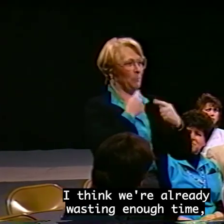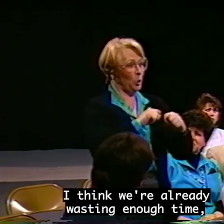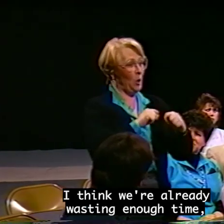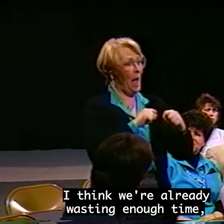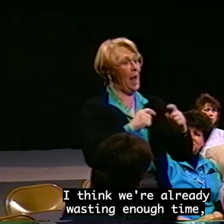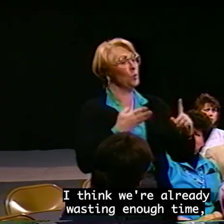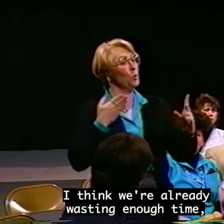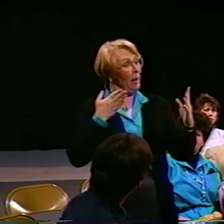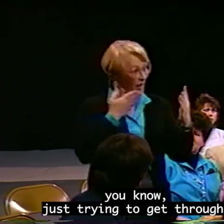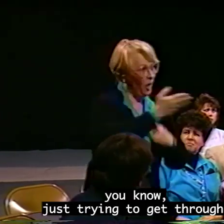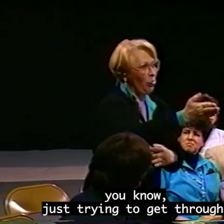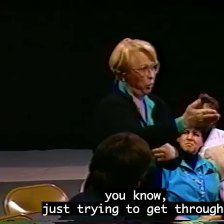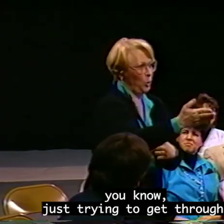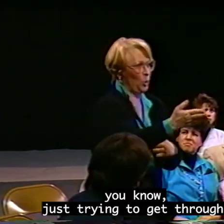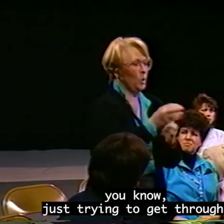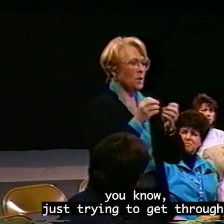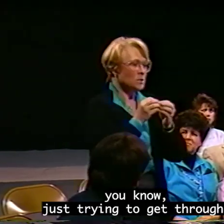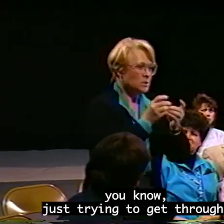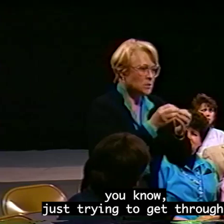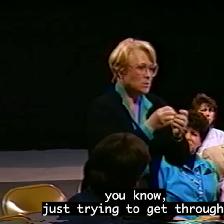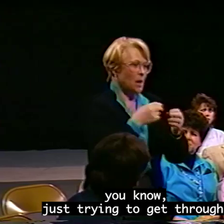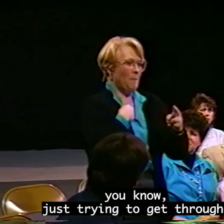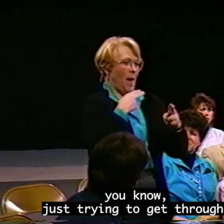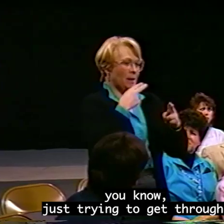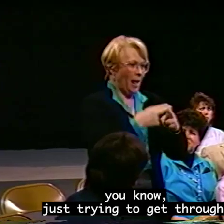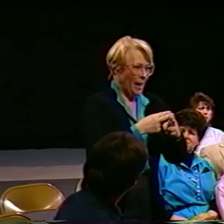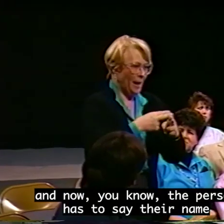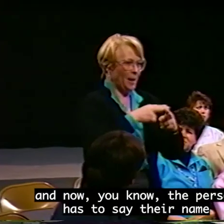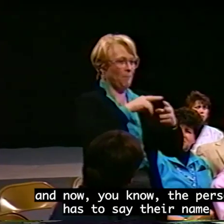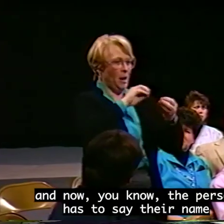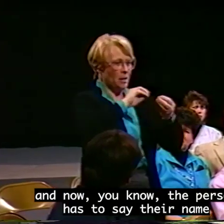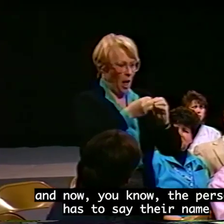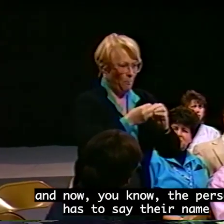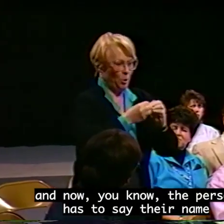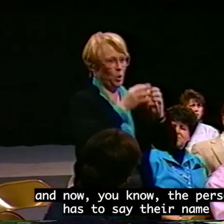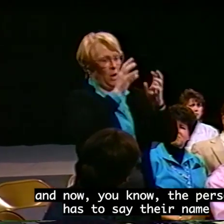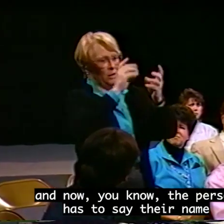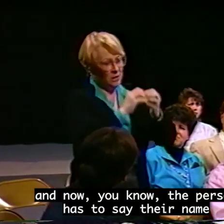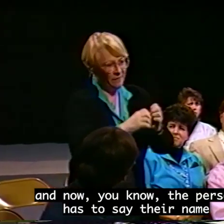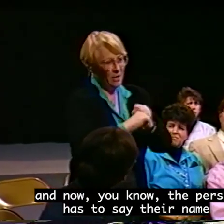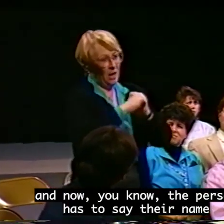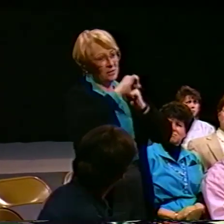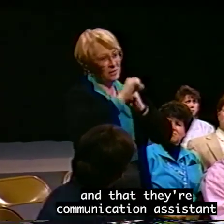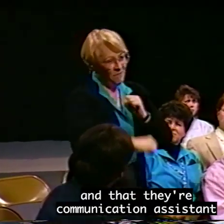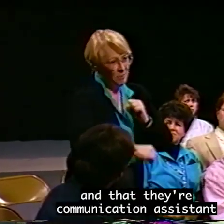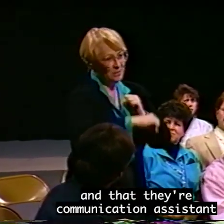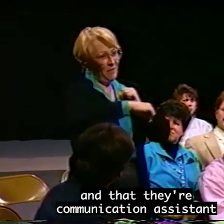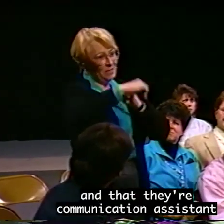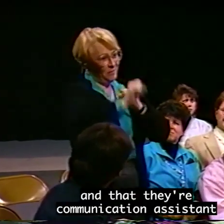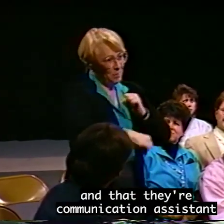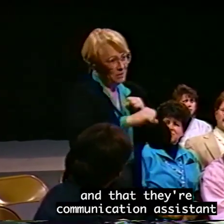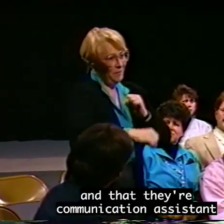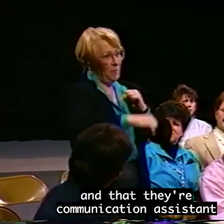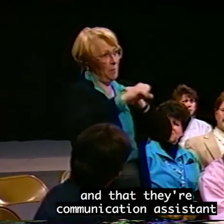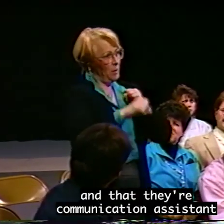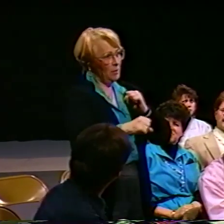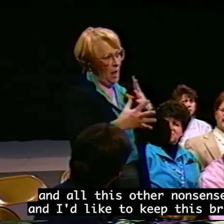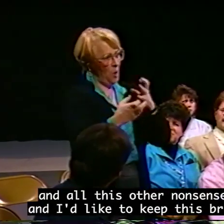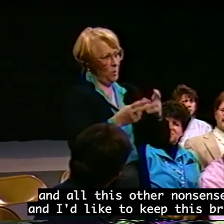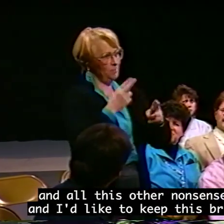we're already wasting enough time, just trying to get through. And now, the person has to say their name and their communication assistant and all this